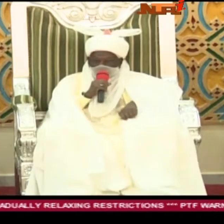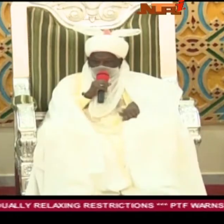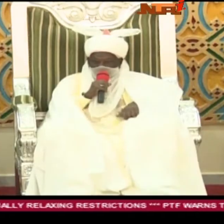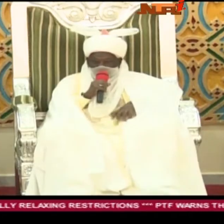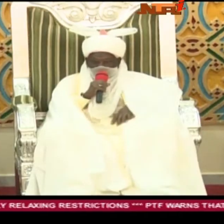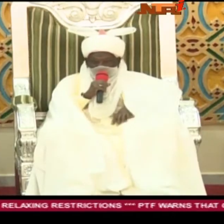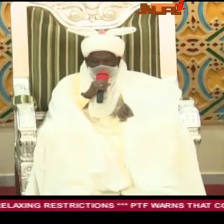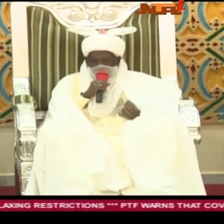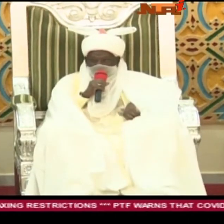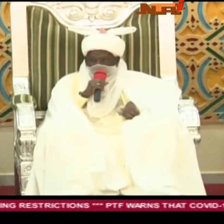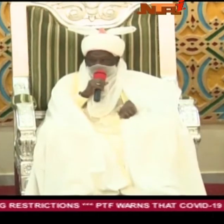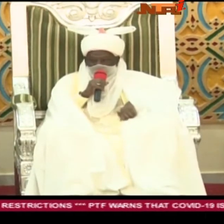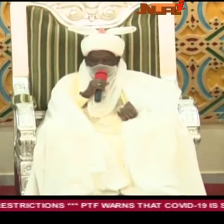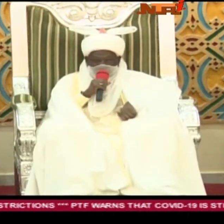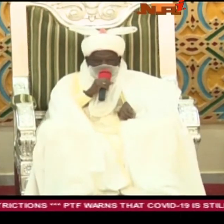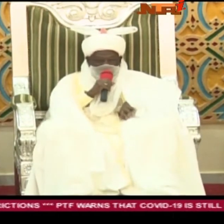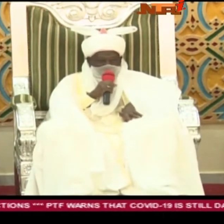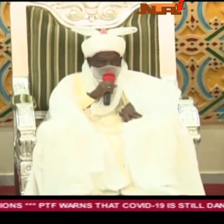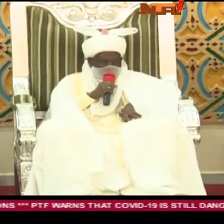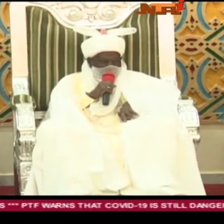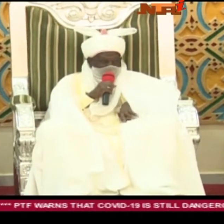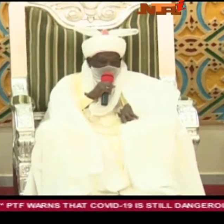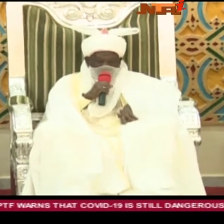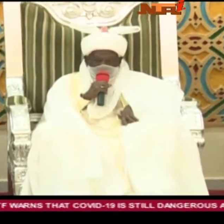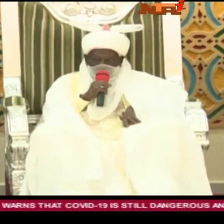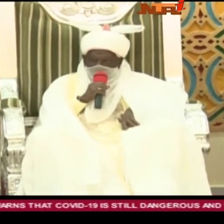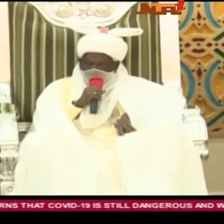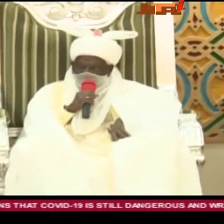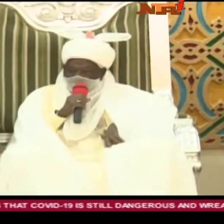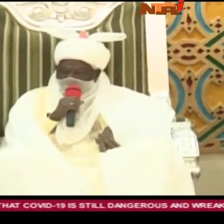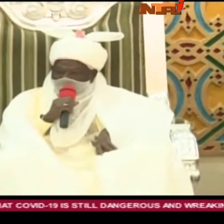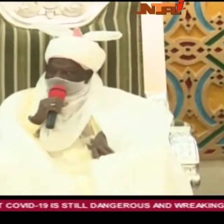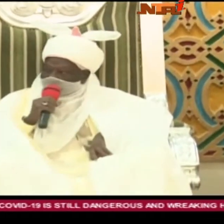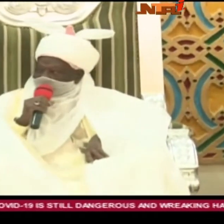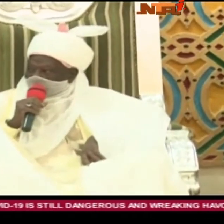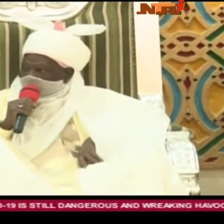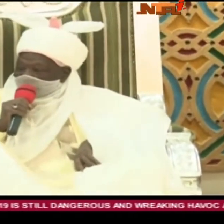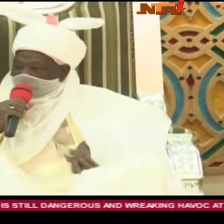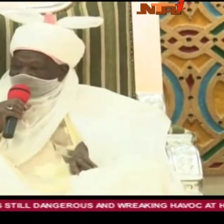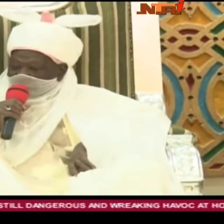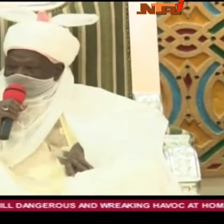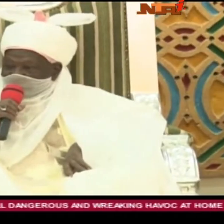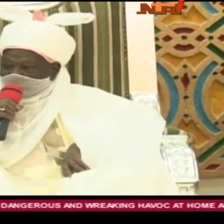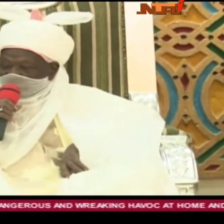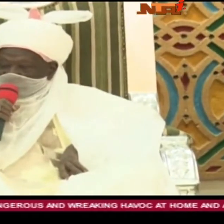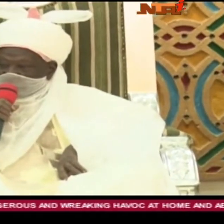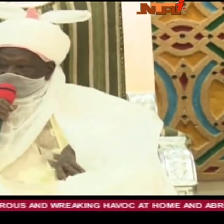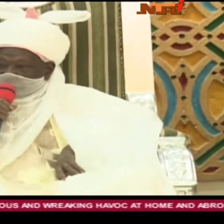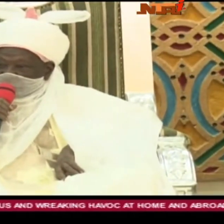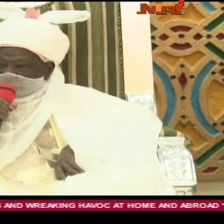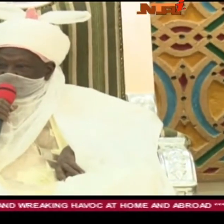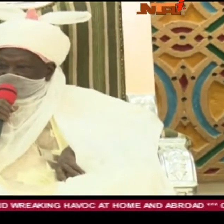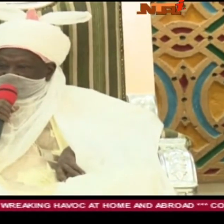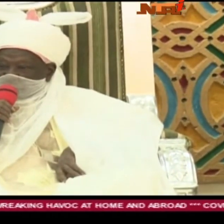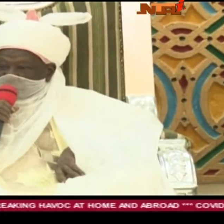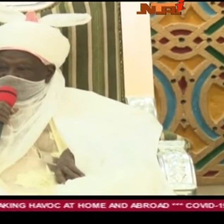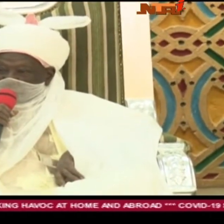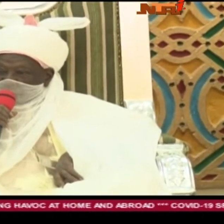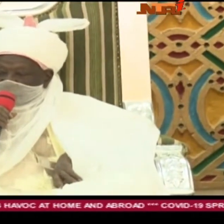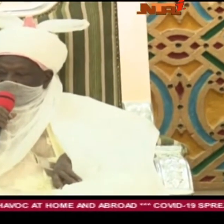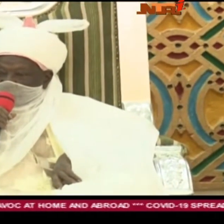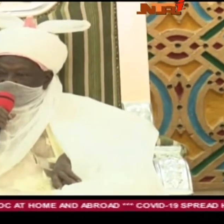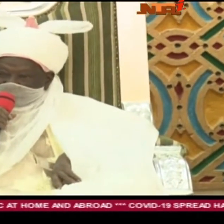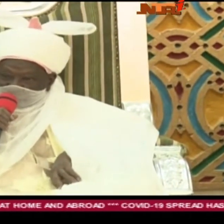President Muhammadu Buhari for his political will towards fighting insecurity in the country and expressed confidence in the ability of